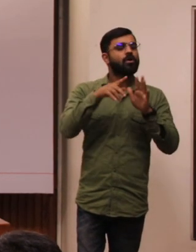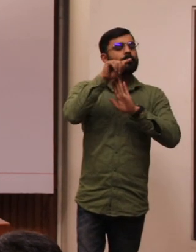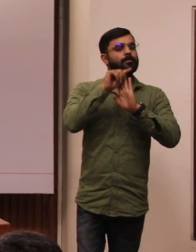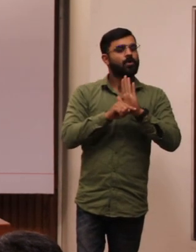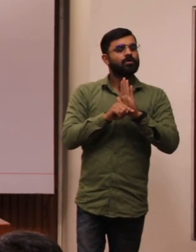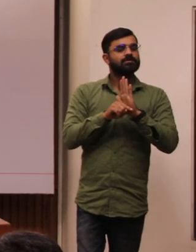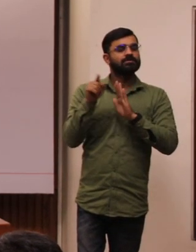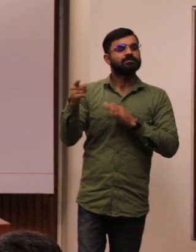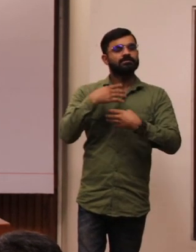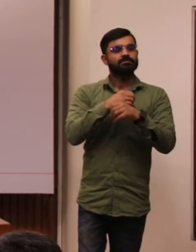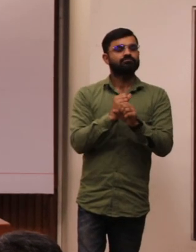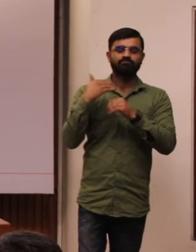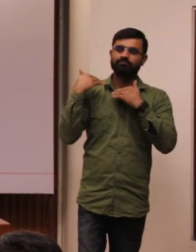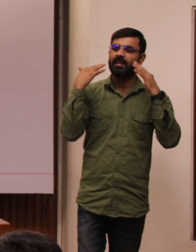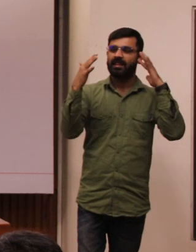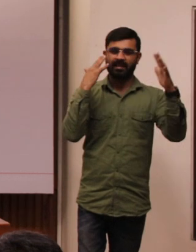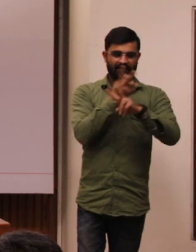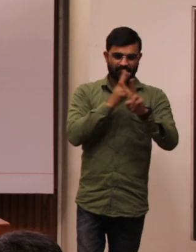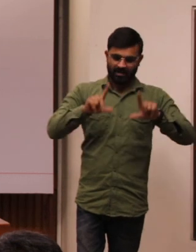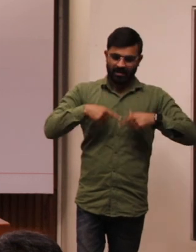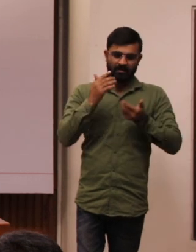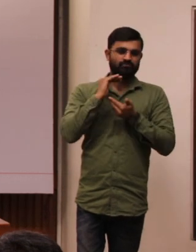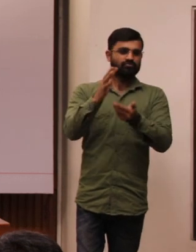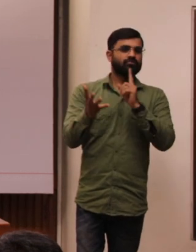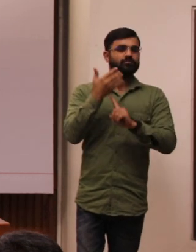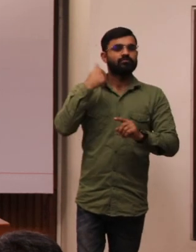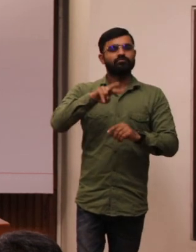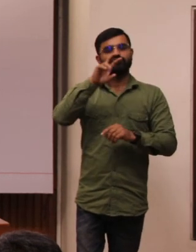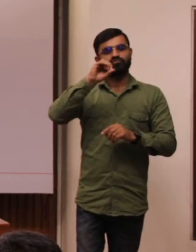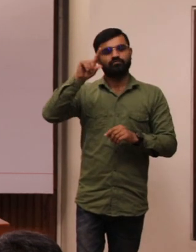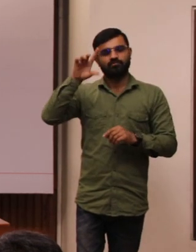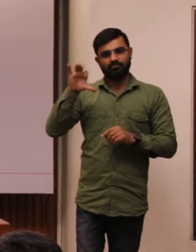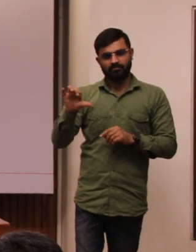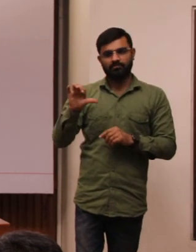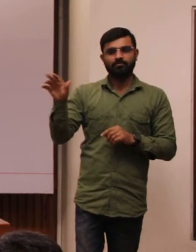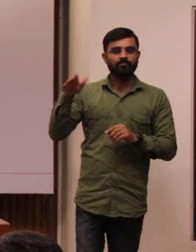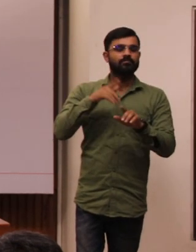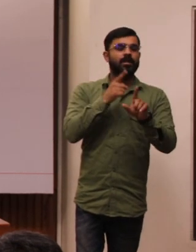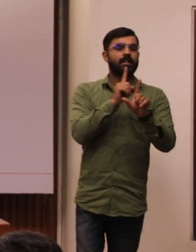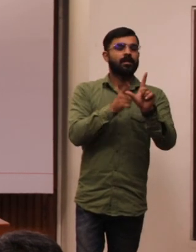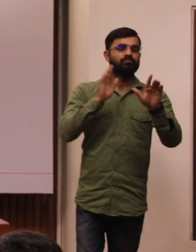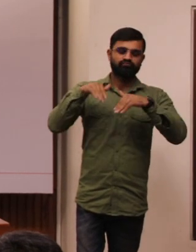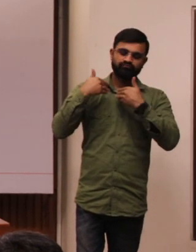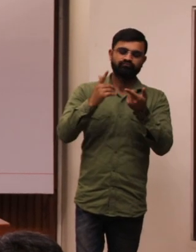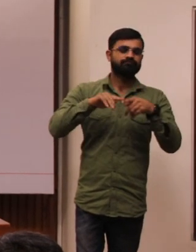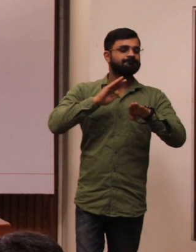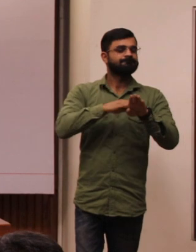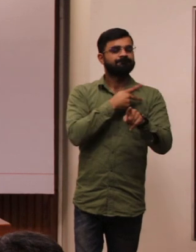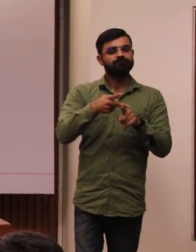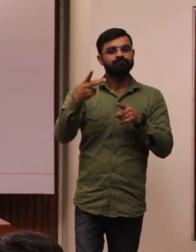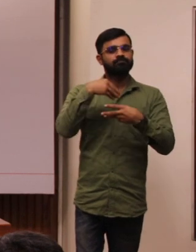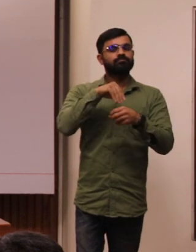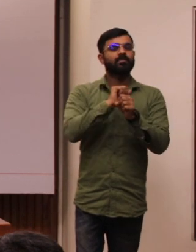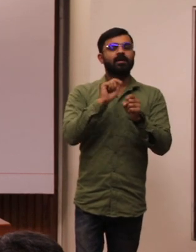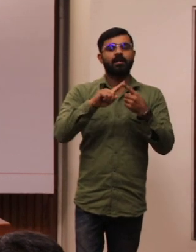A recipient of the Sanctuary Wildlife Service Award in 2019, Devaditya has over 11 years of professional experience working